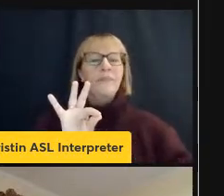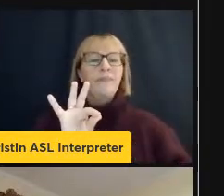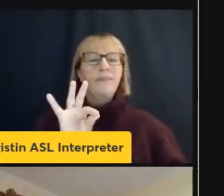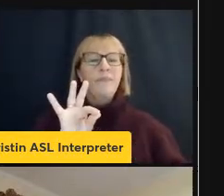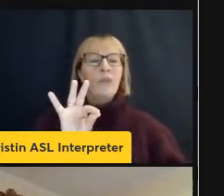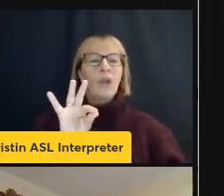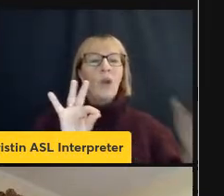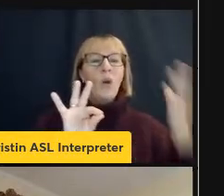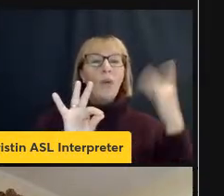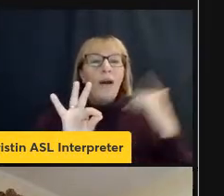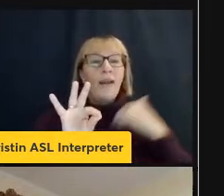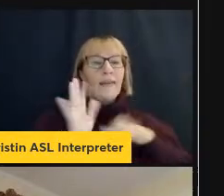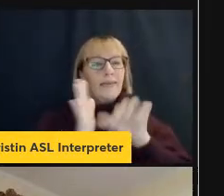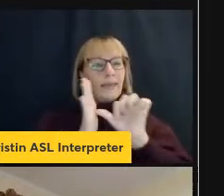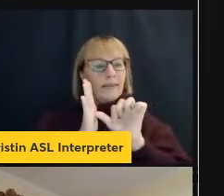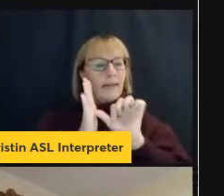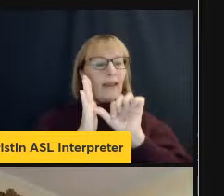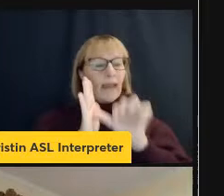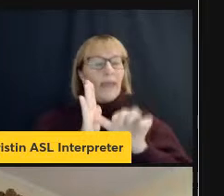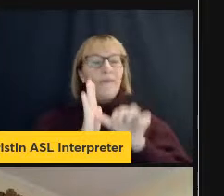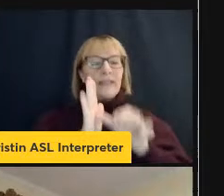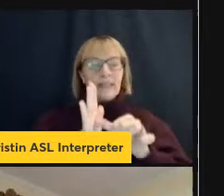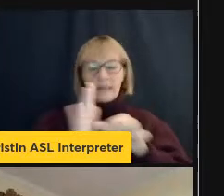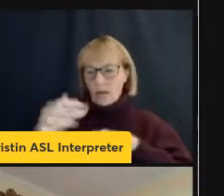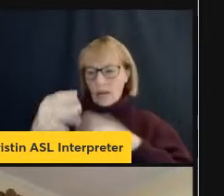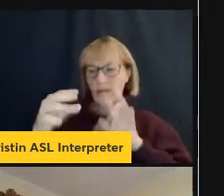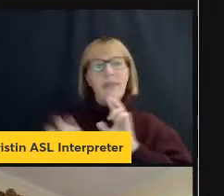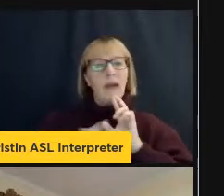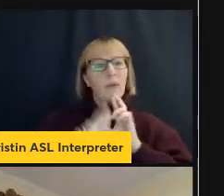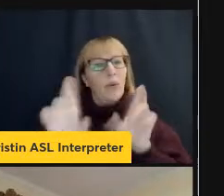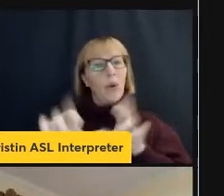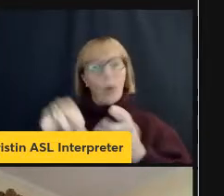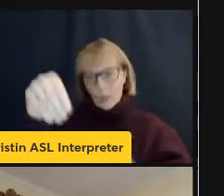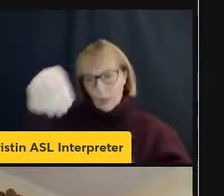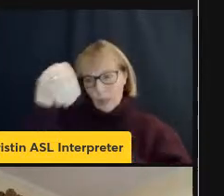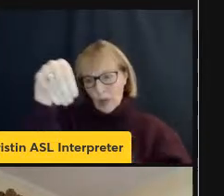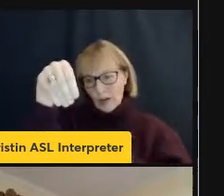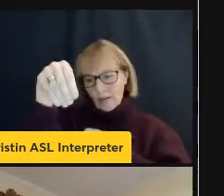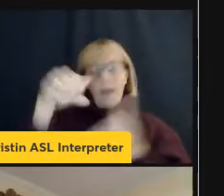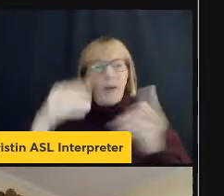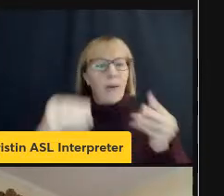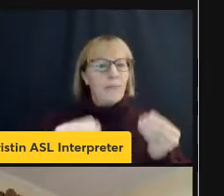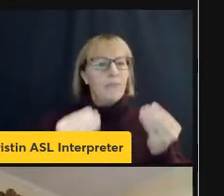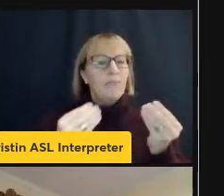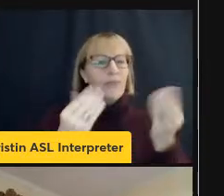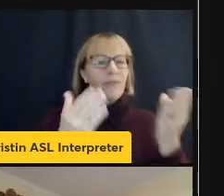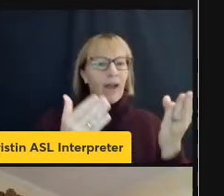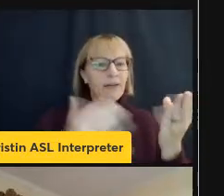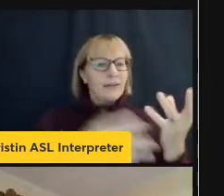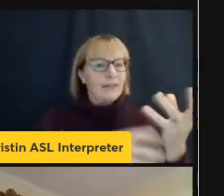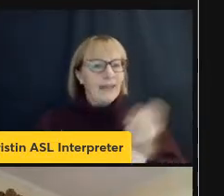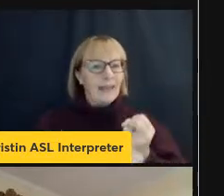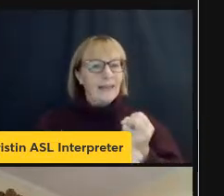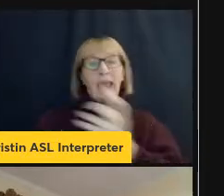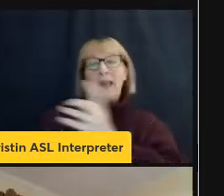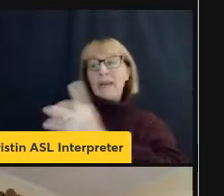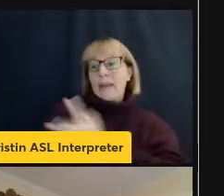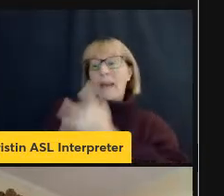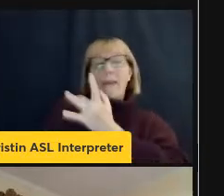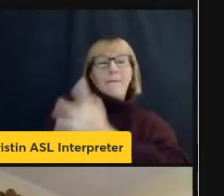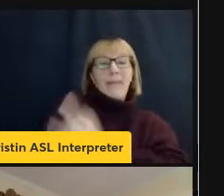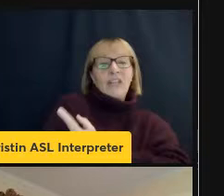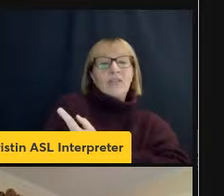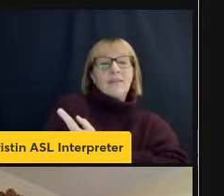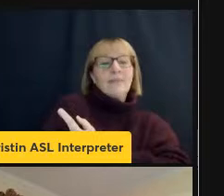highlight on the report that providers get and that patients get that